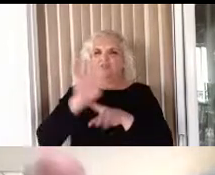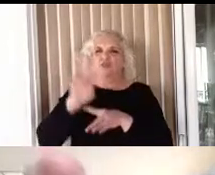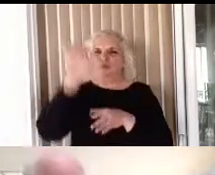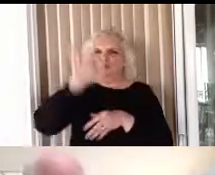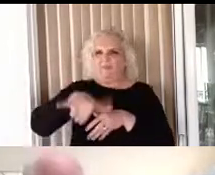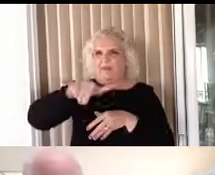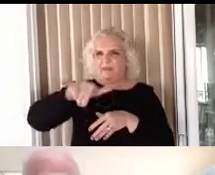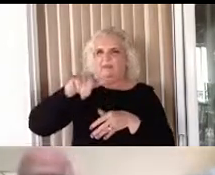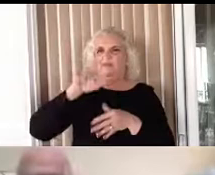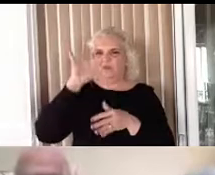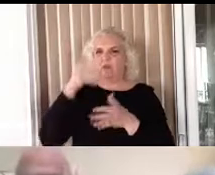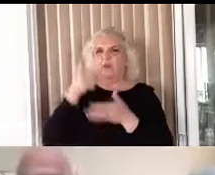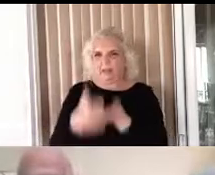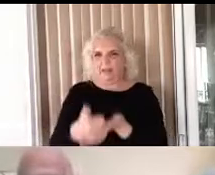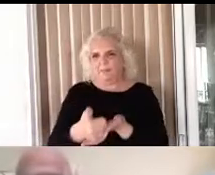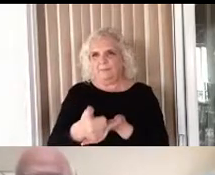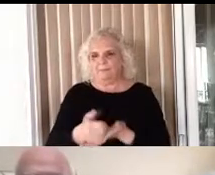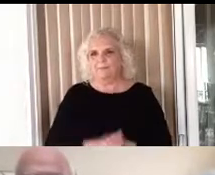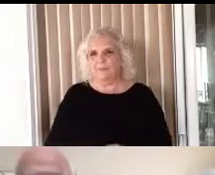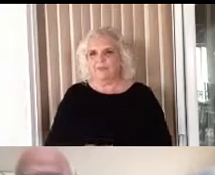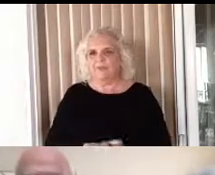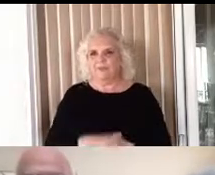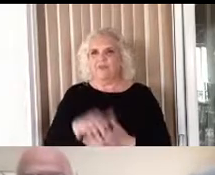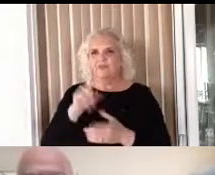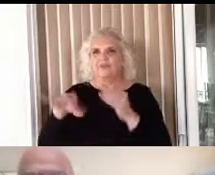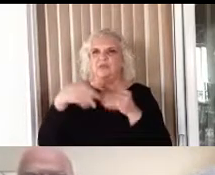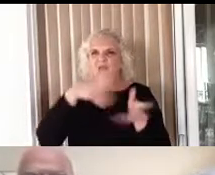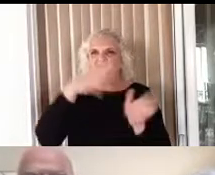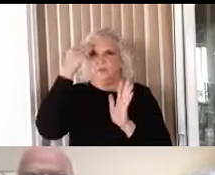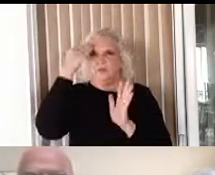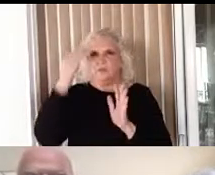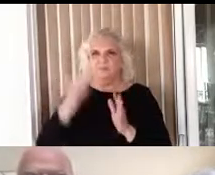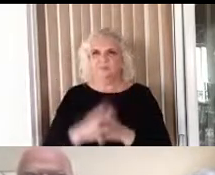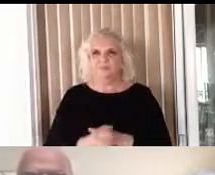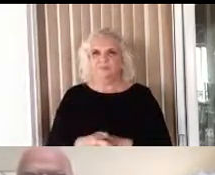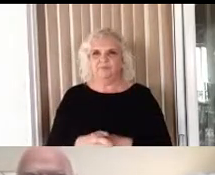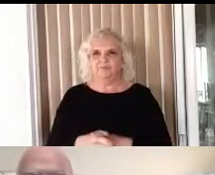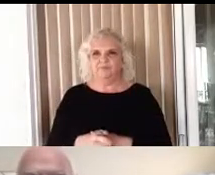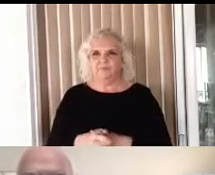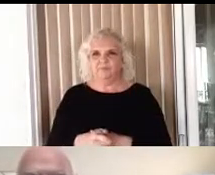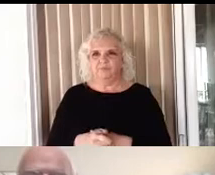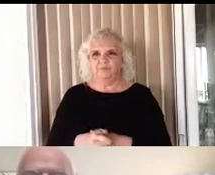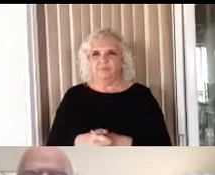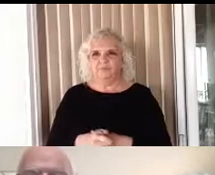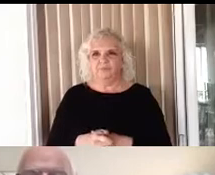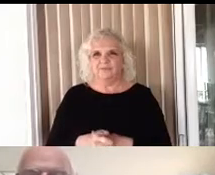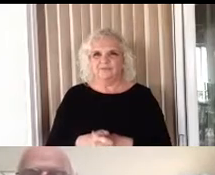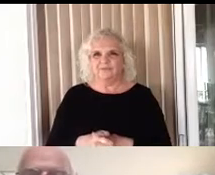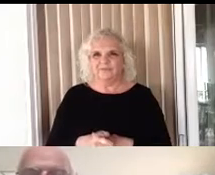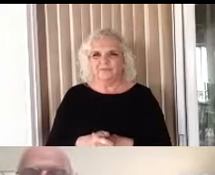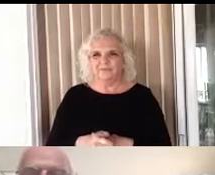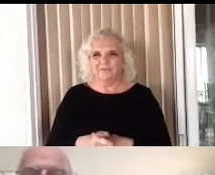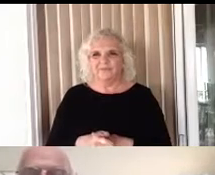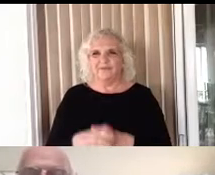talk, and that will be in about an hour and 10 minutes. So I'm going to now switch to the video. You're going to